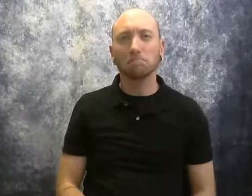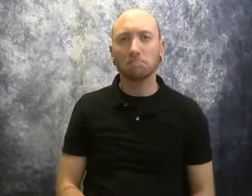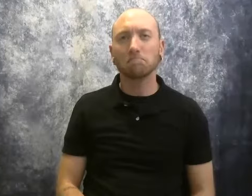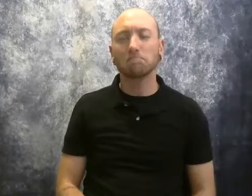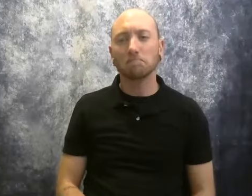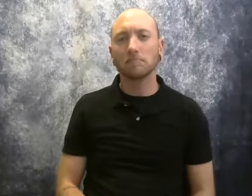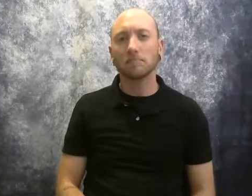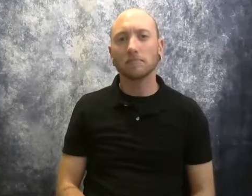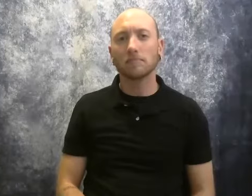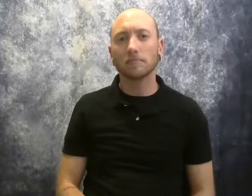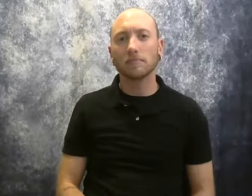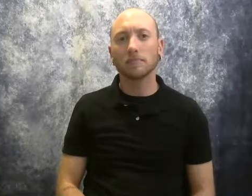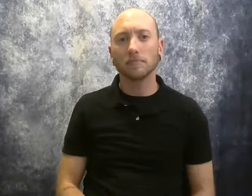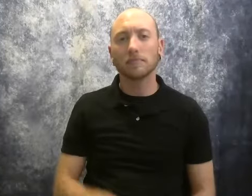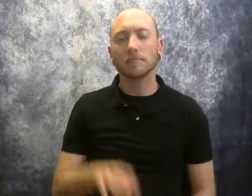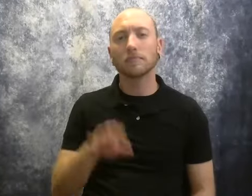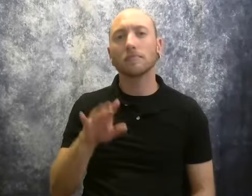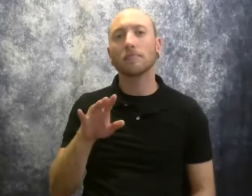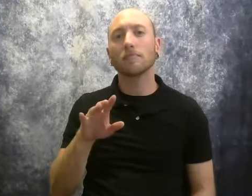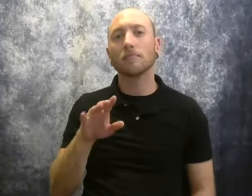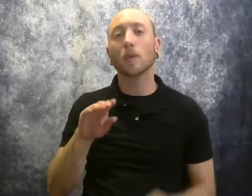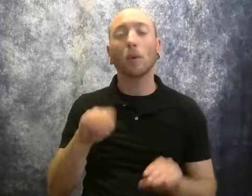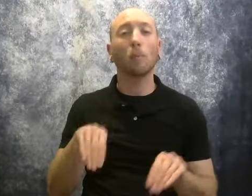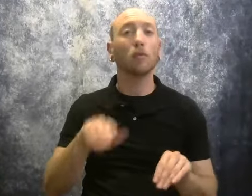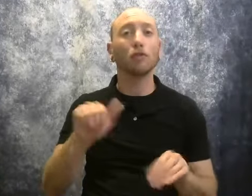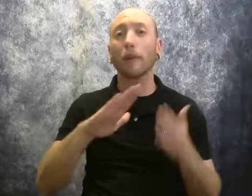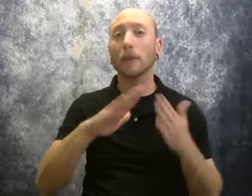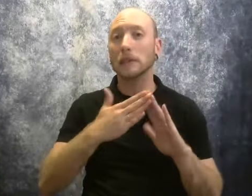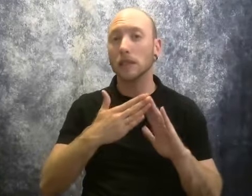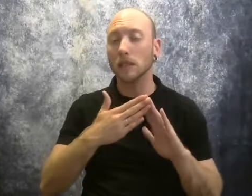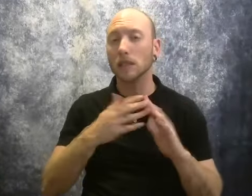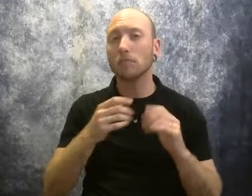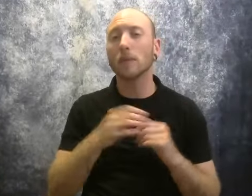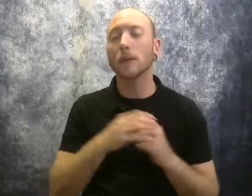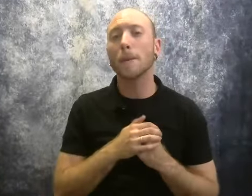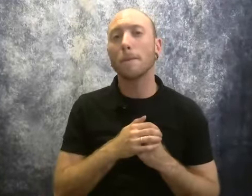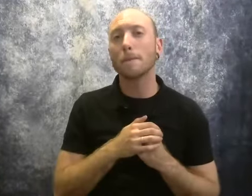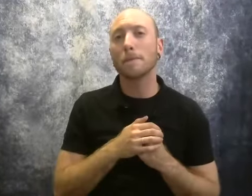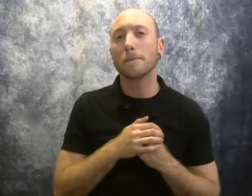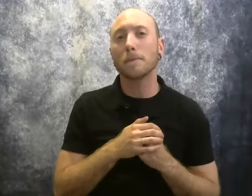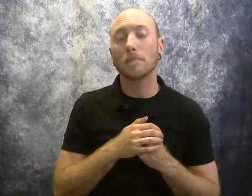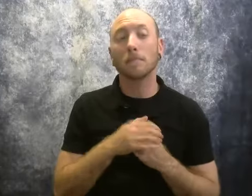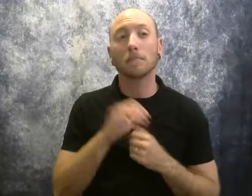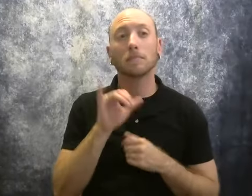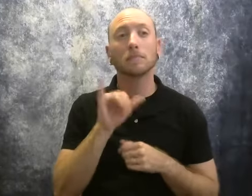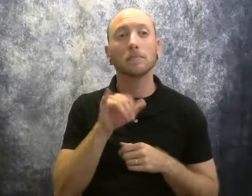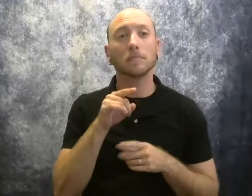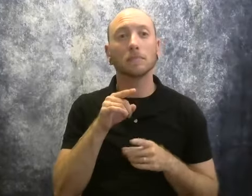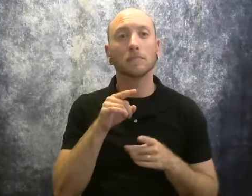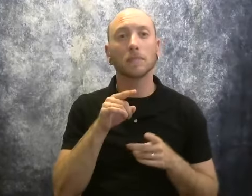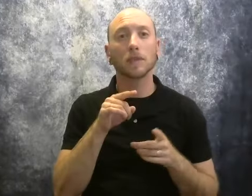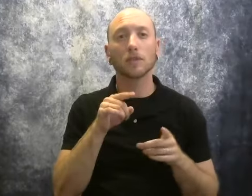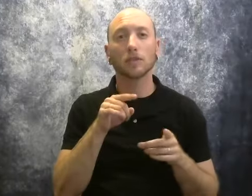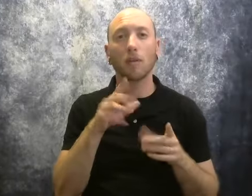We did a geographical. We moved from Balclutha then into Alexandra, where I am again today.